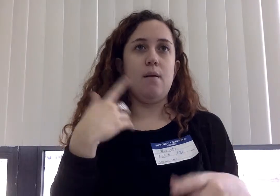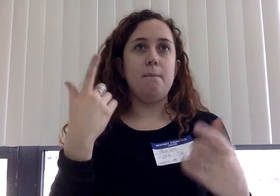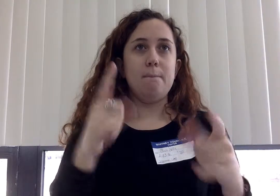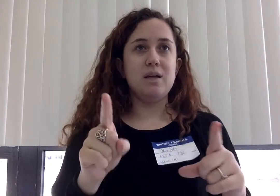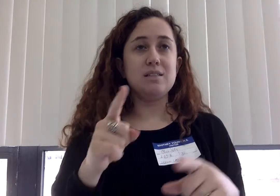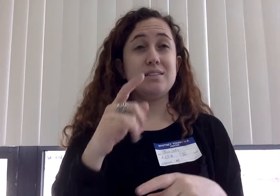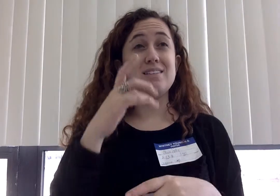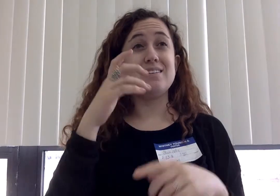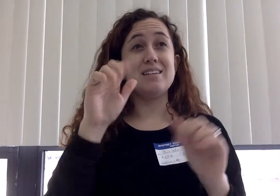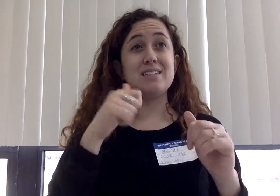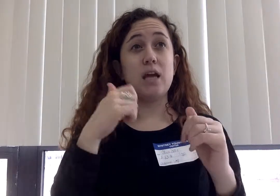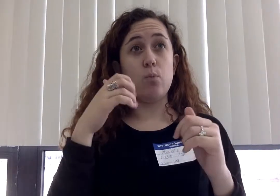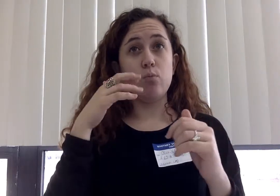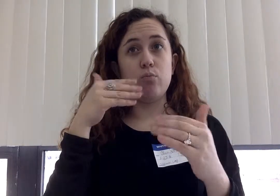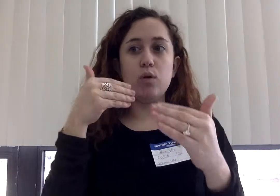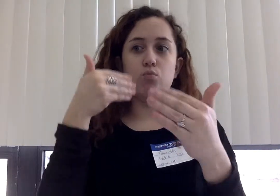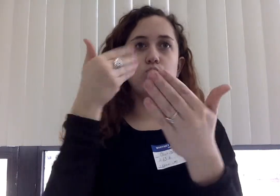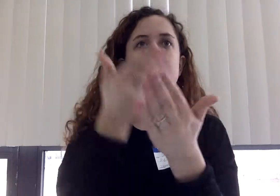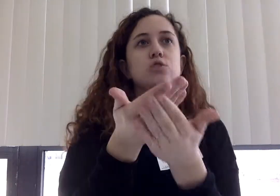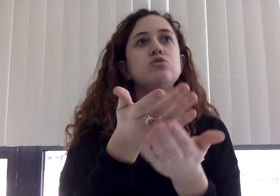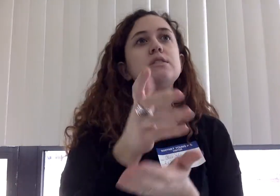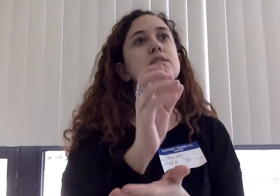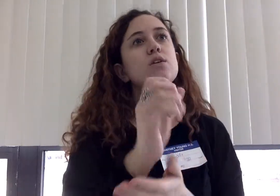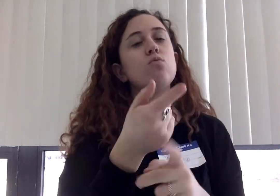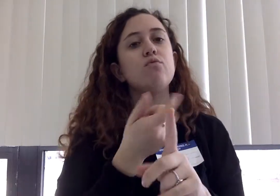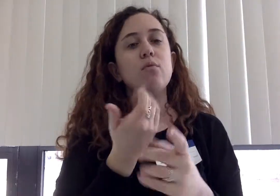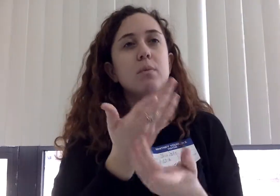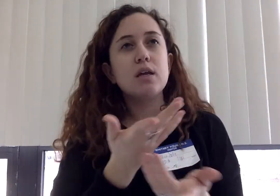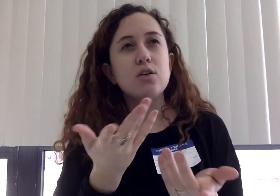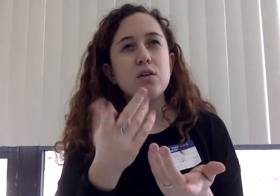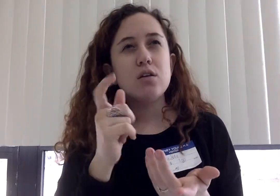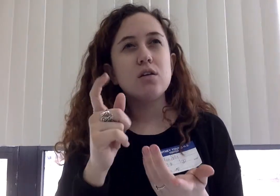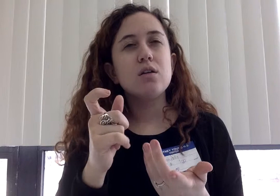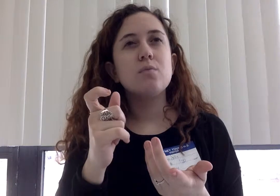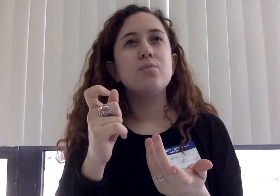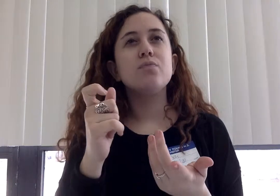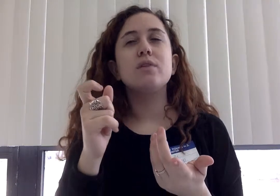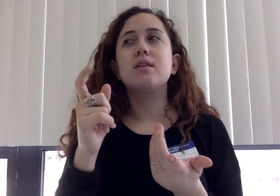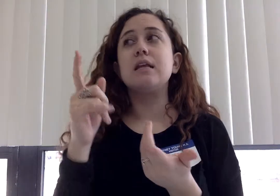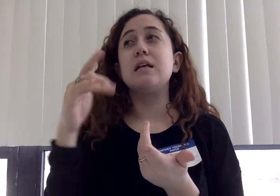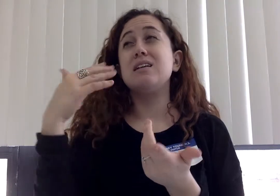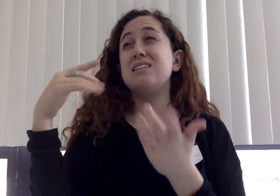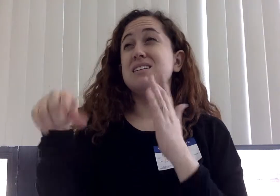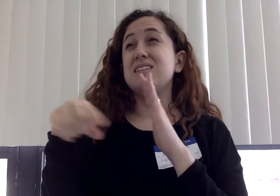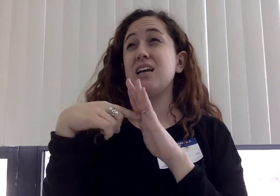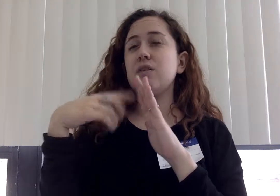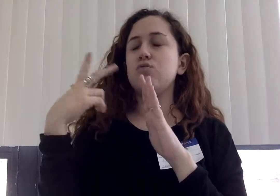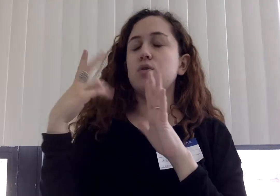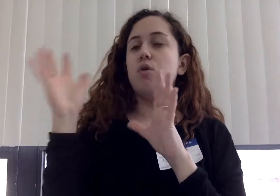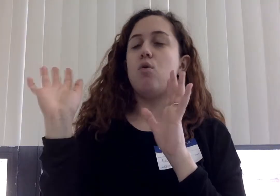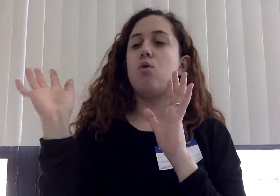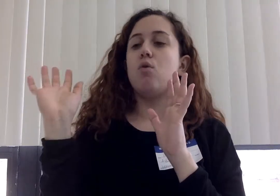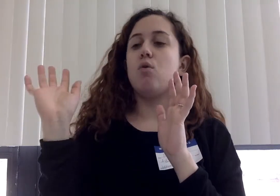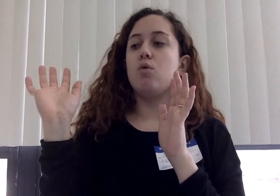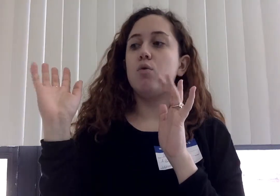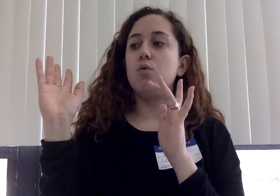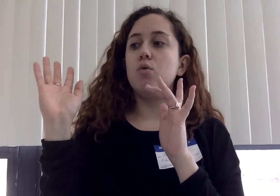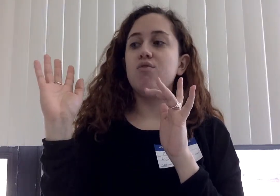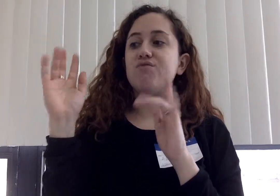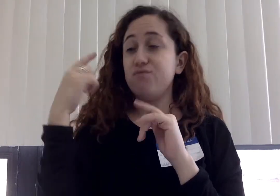Yeah. What value of x can we plug in? Negative 3. No. Oh, no. For x? We get